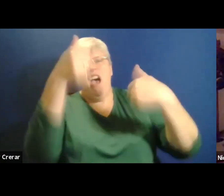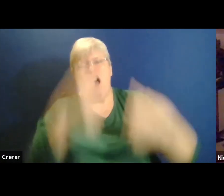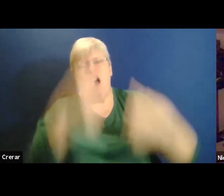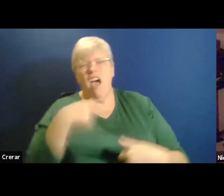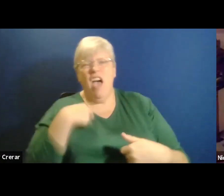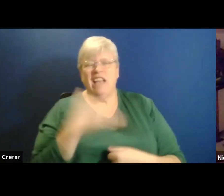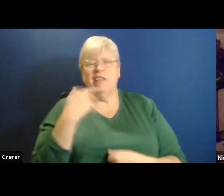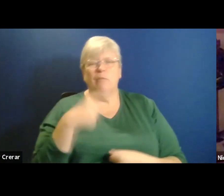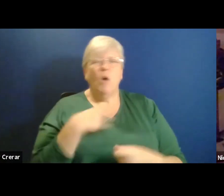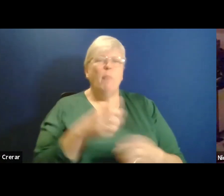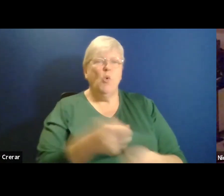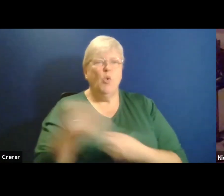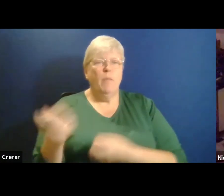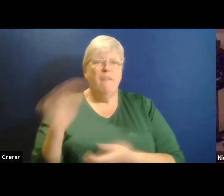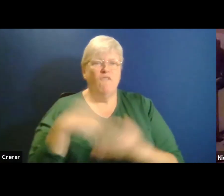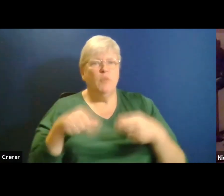from the road.